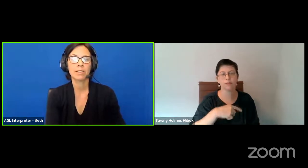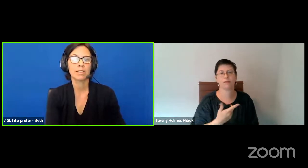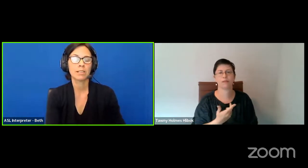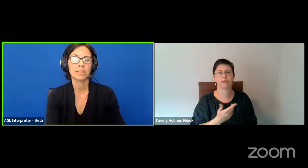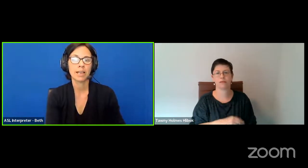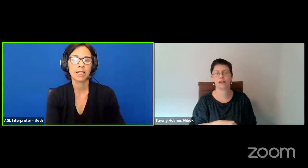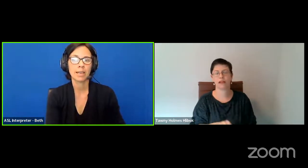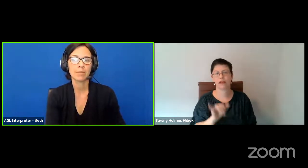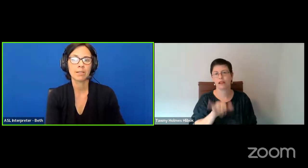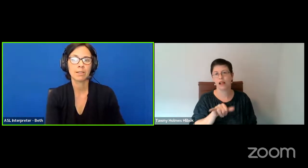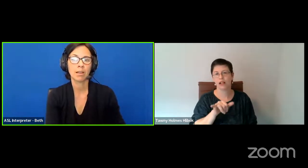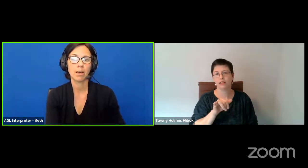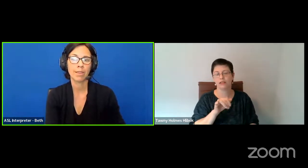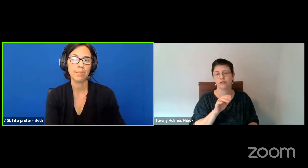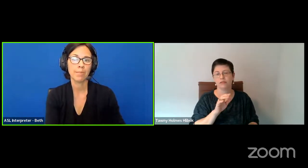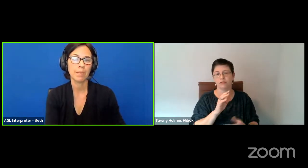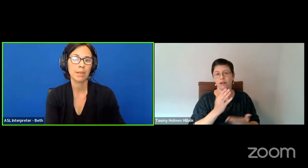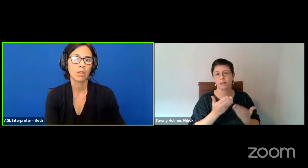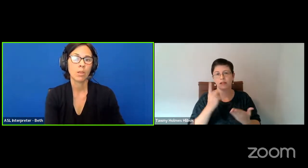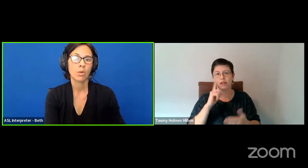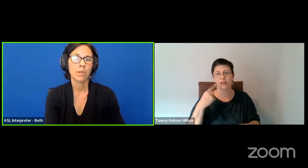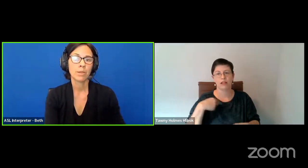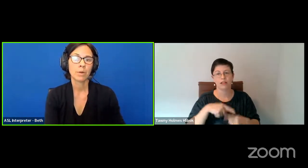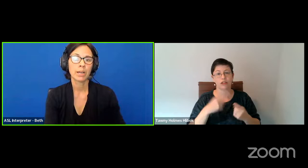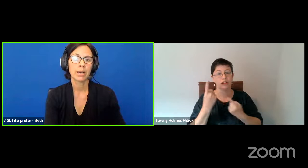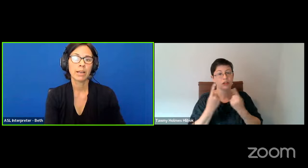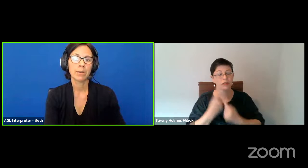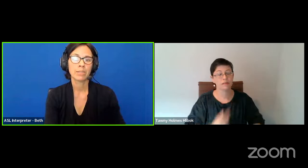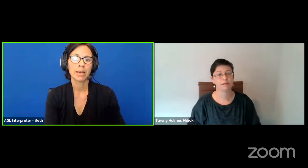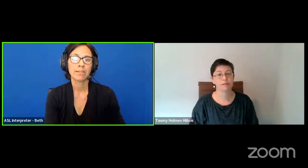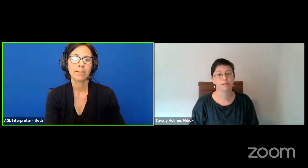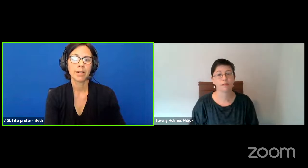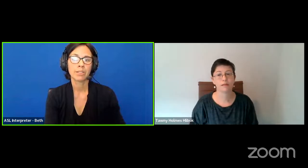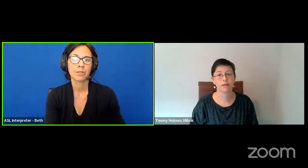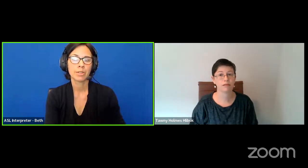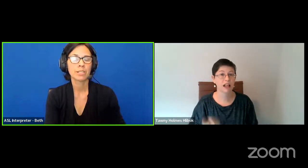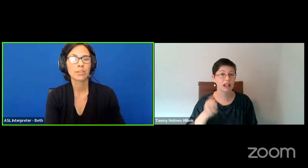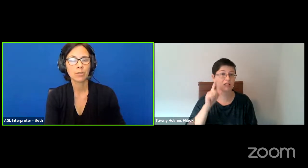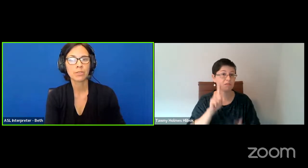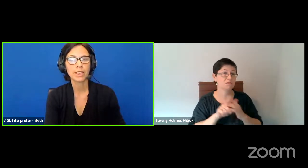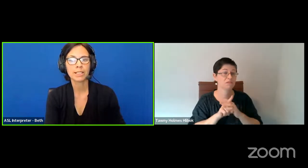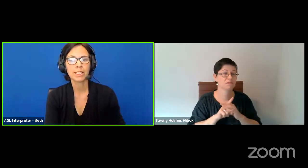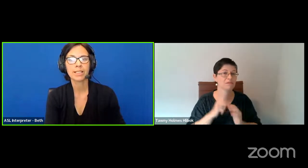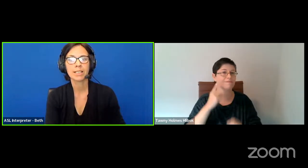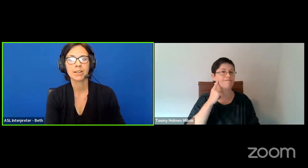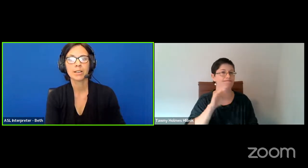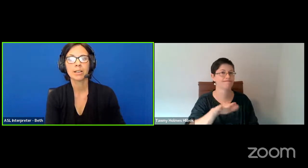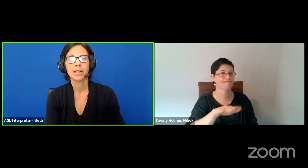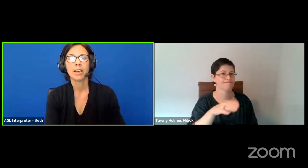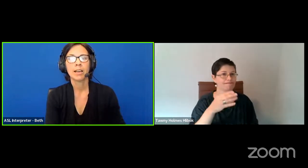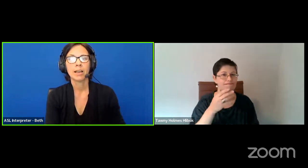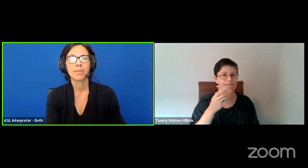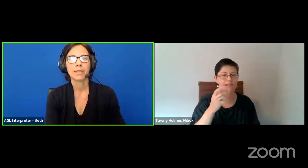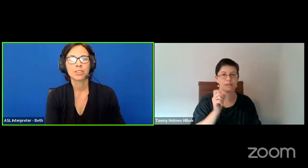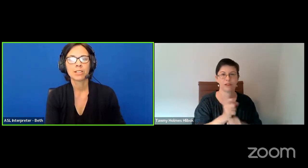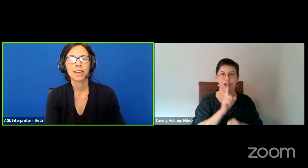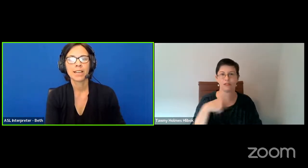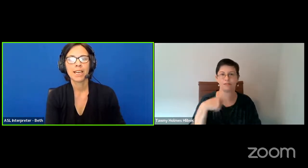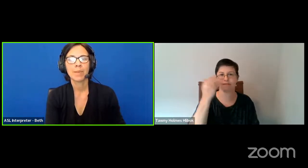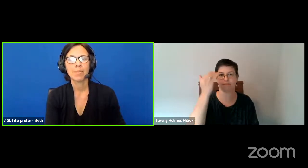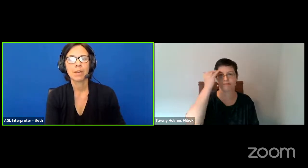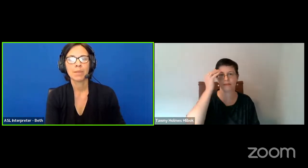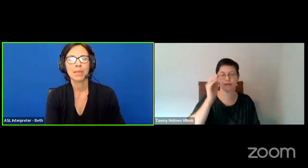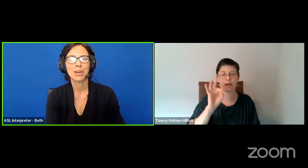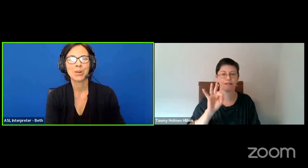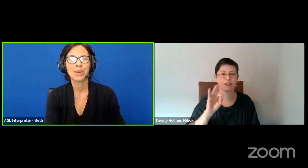How is the data kept on them when they're born outside of Arizona? So those are things to consider. That just kind